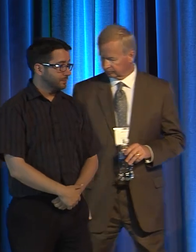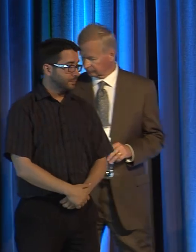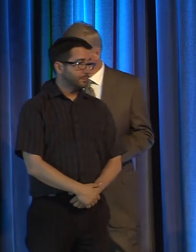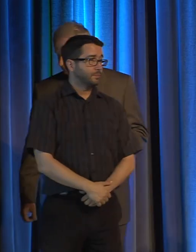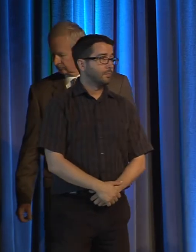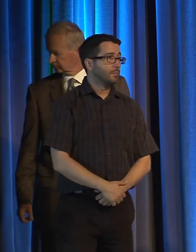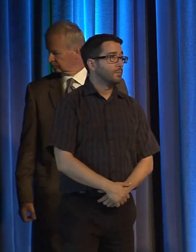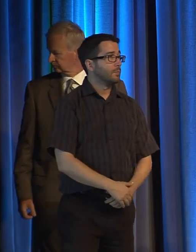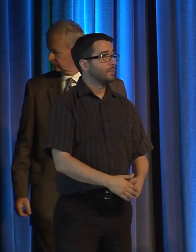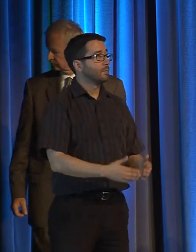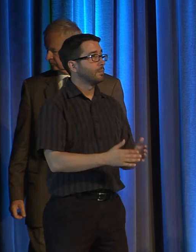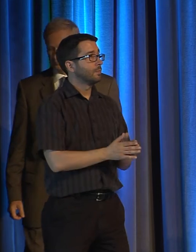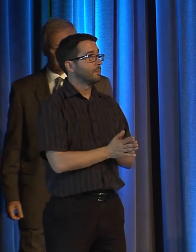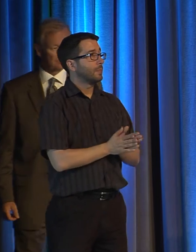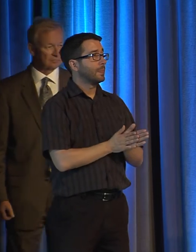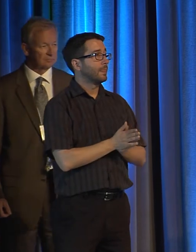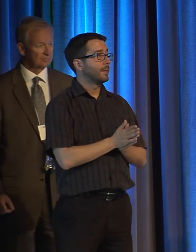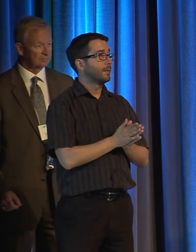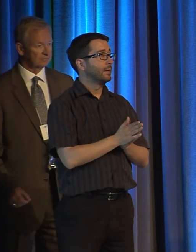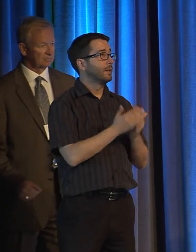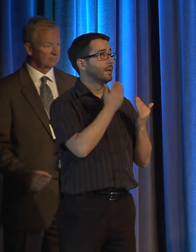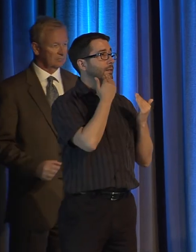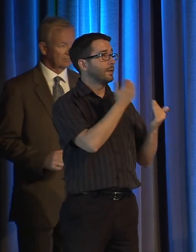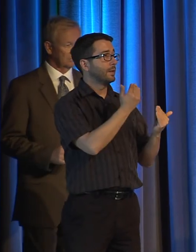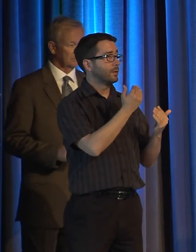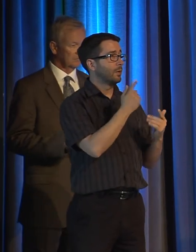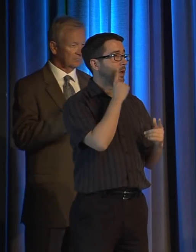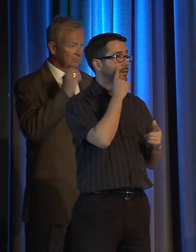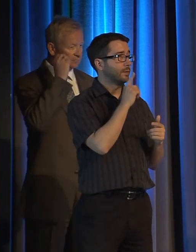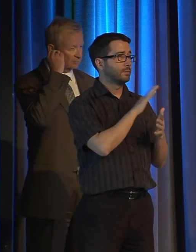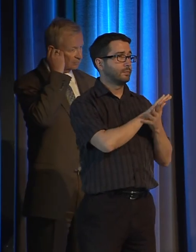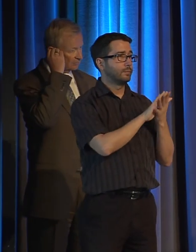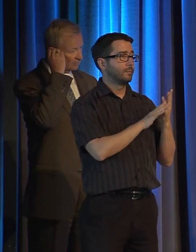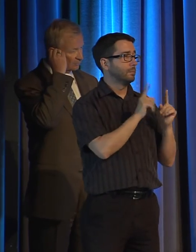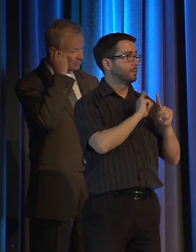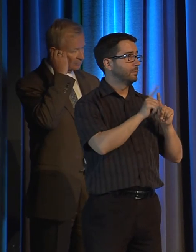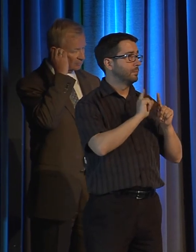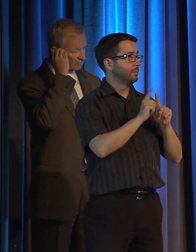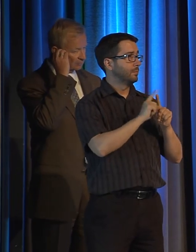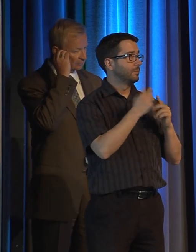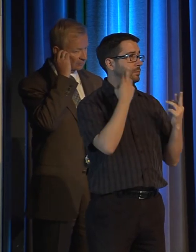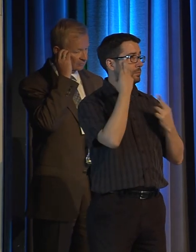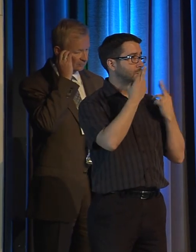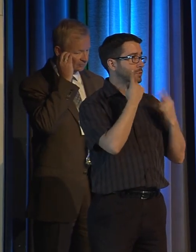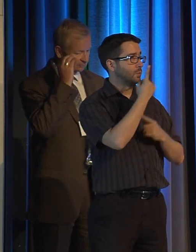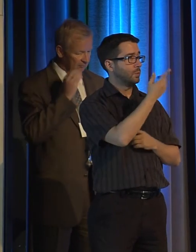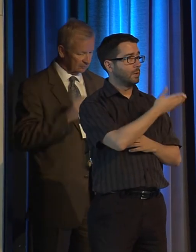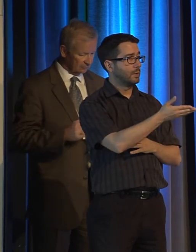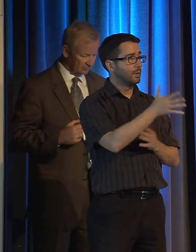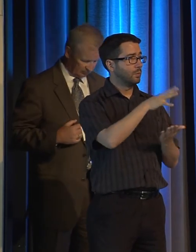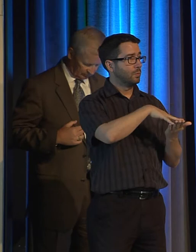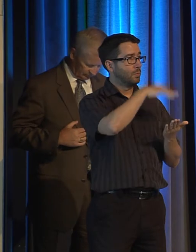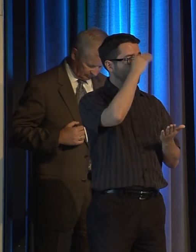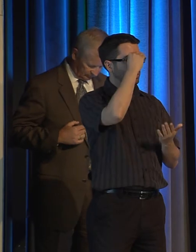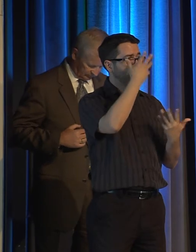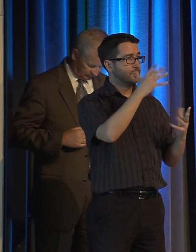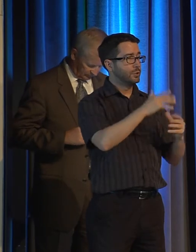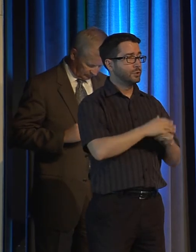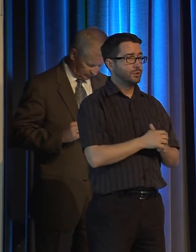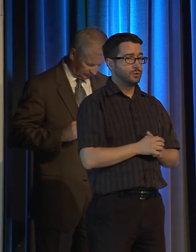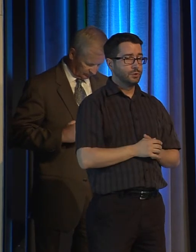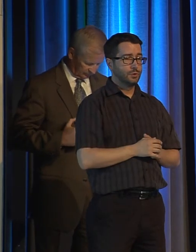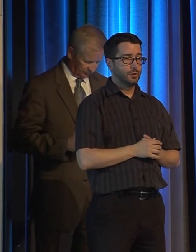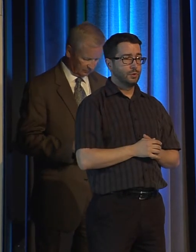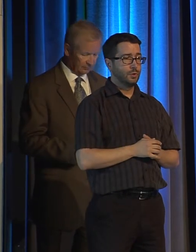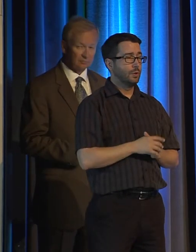Thank you for that question. So it's probably a combination of several factors. One of the things that we would have learned early on was